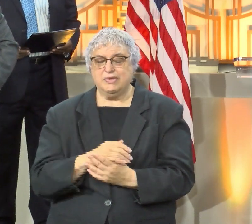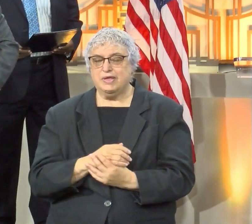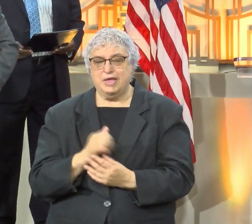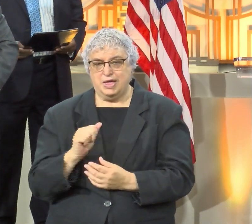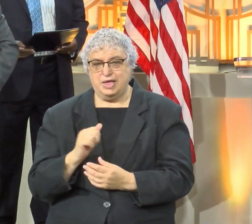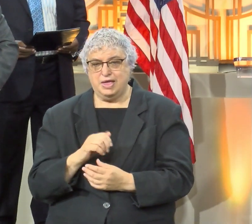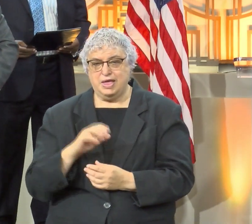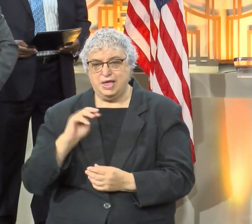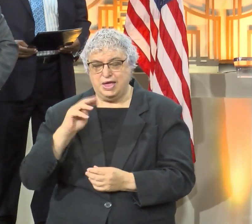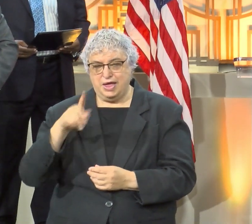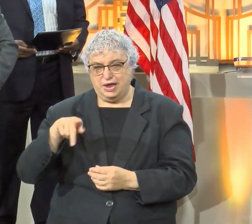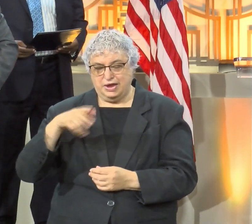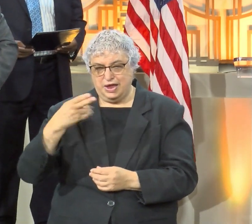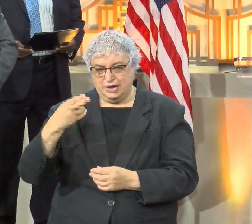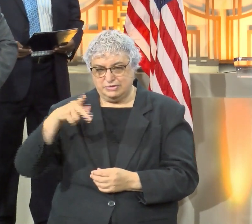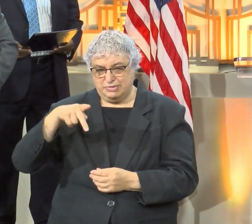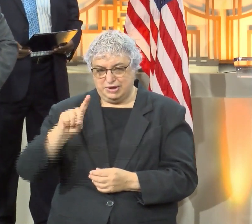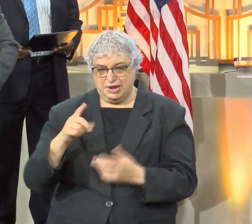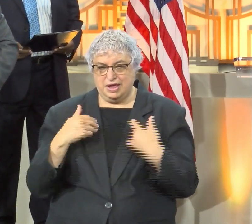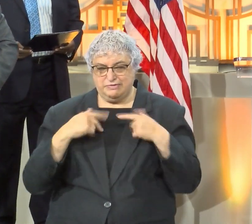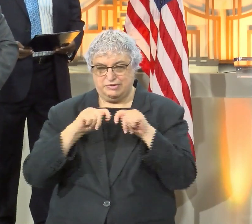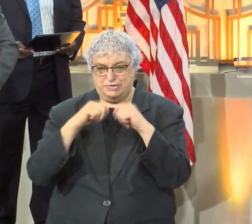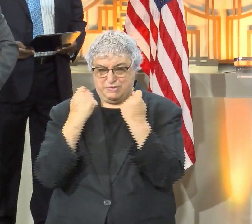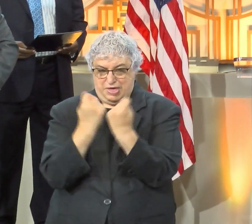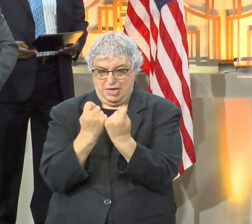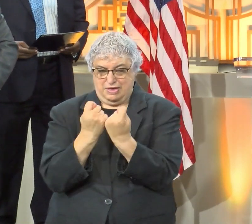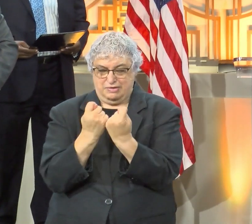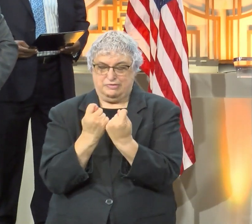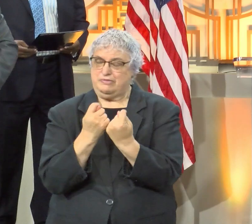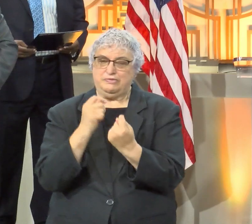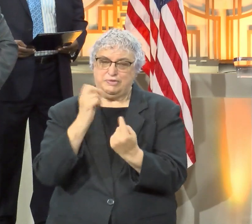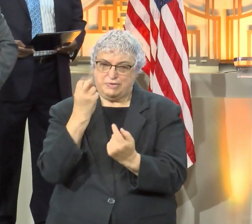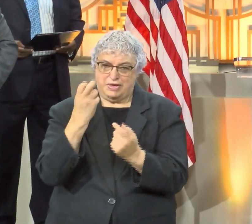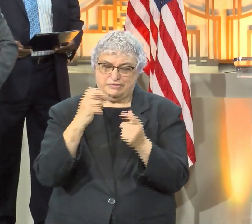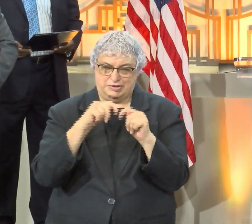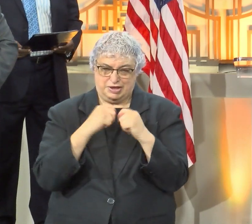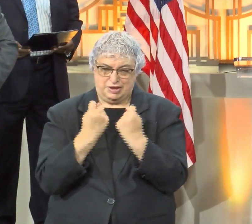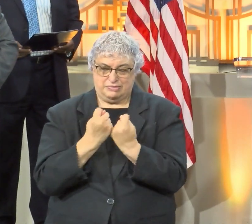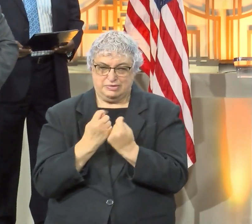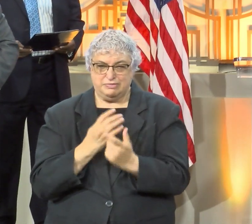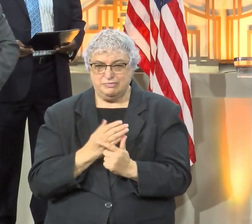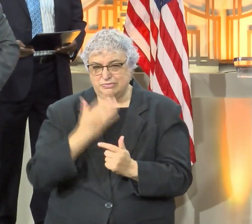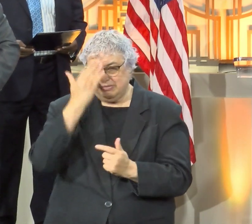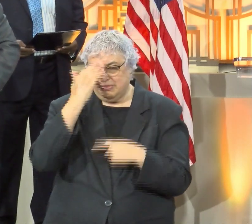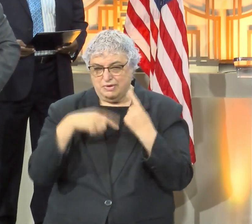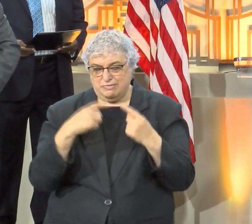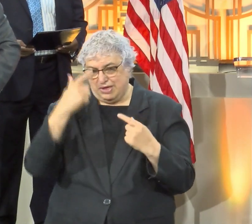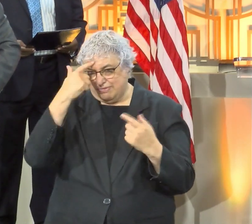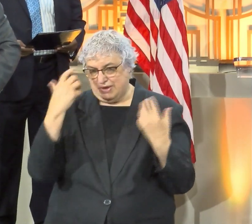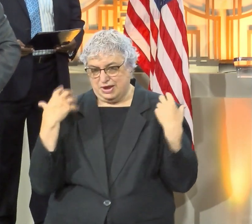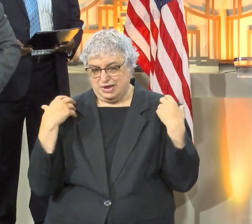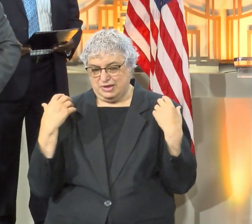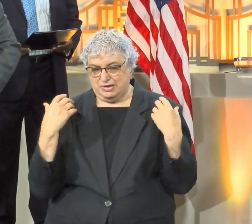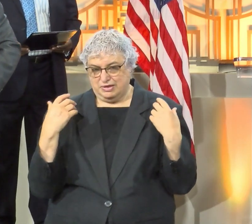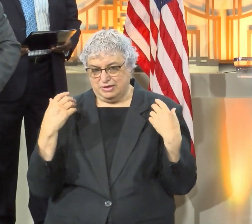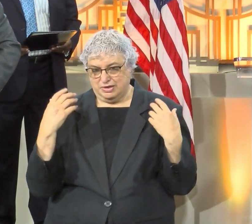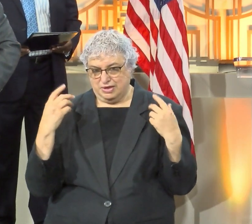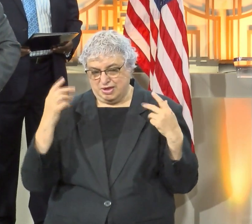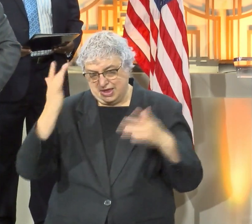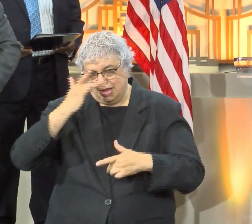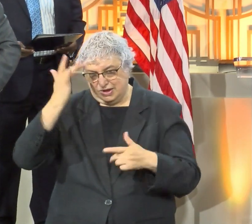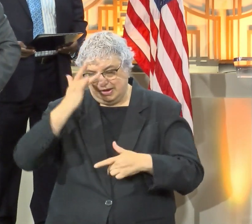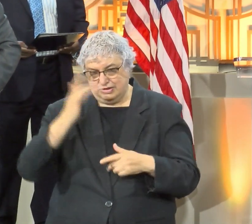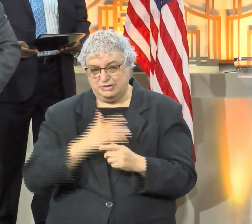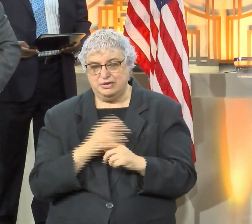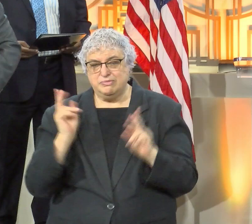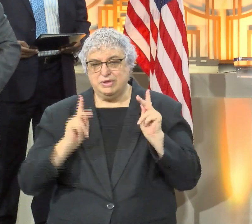HPD has currently 12 teams. In addition to their knowledge of mental illness and counseling experience, the